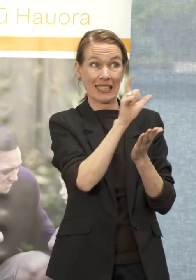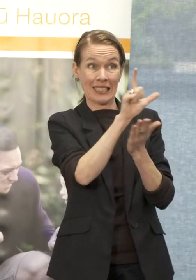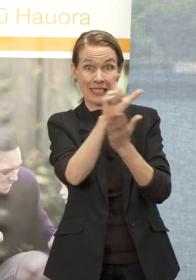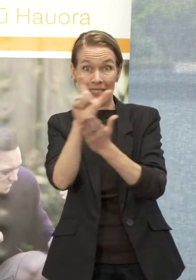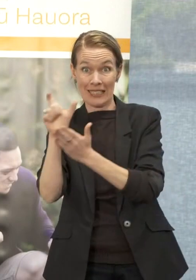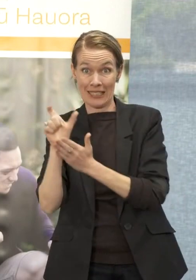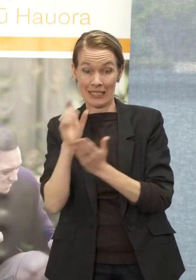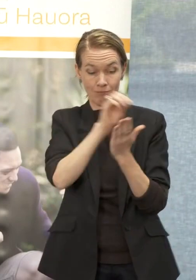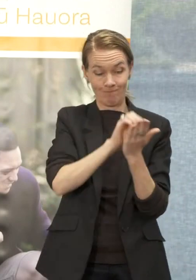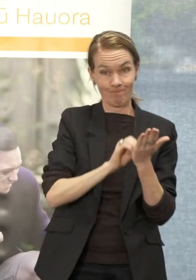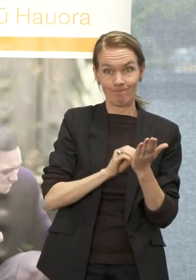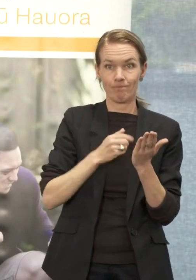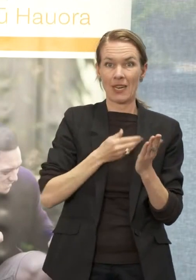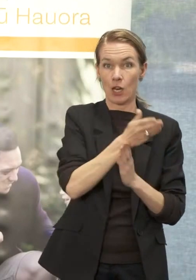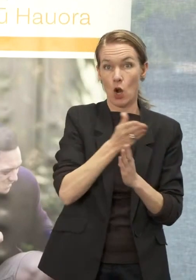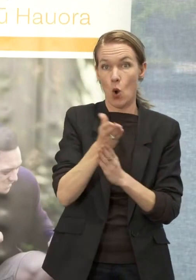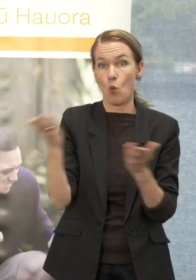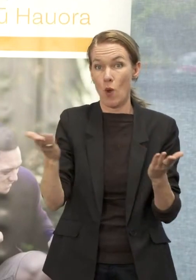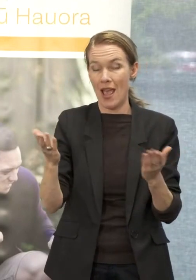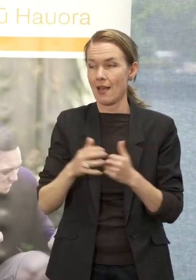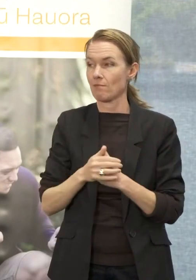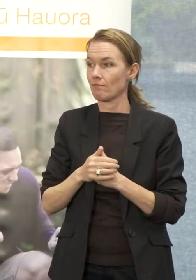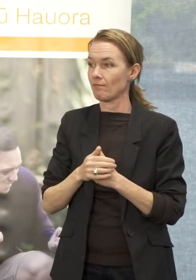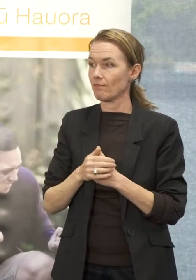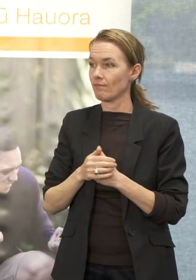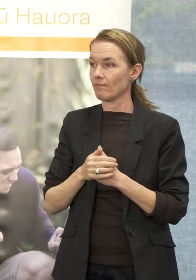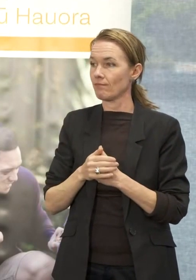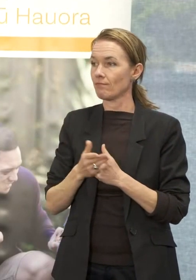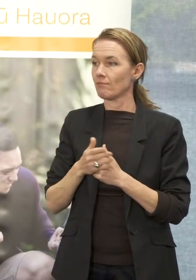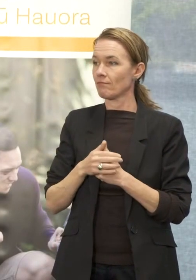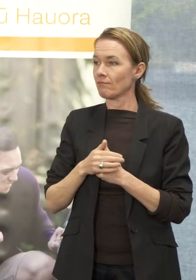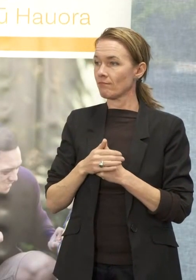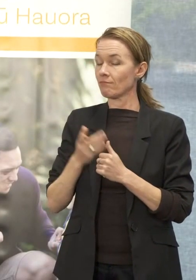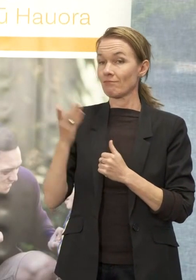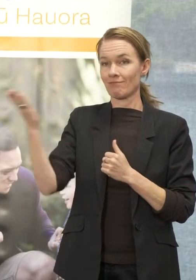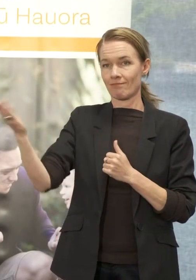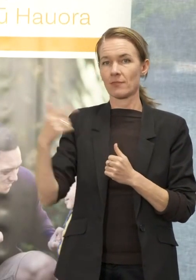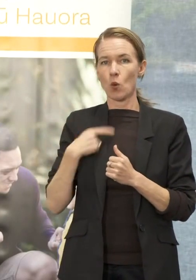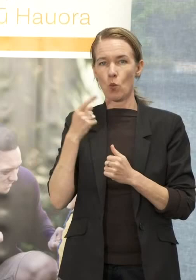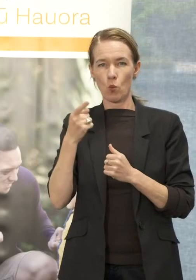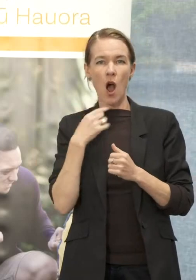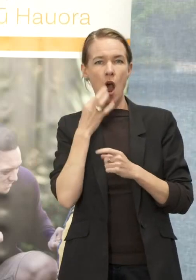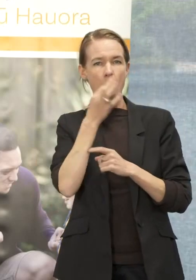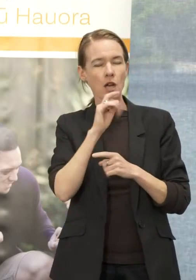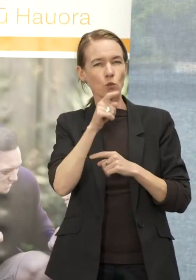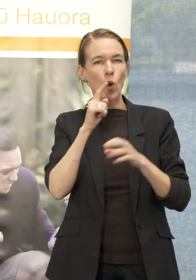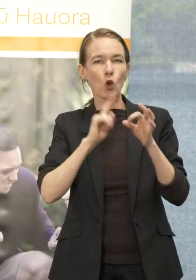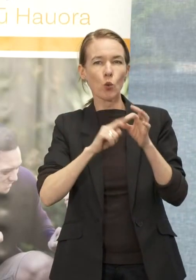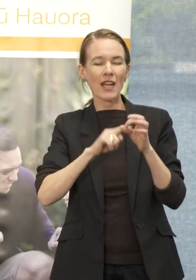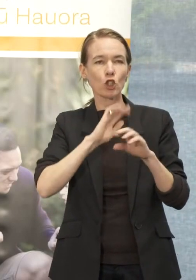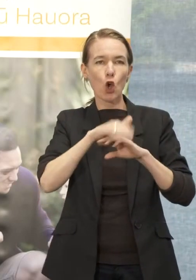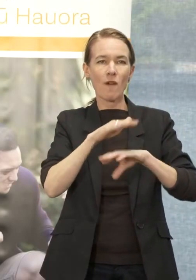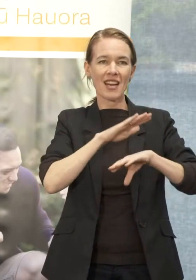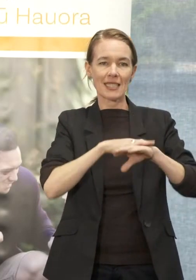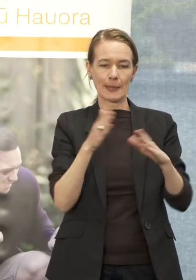What's the time period between the contact with the bin? Can you tell us that? So we